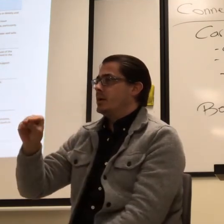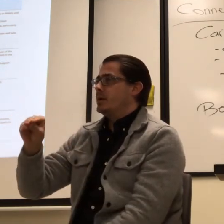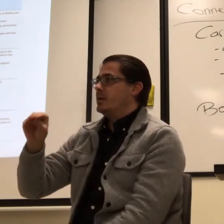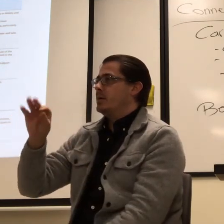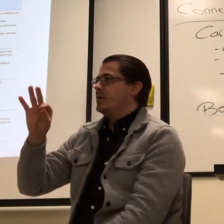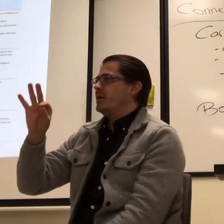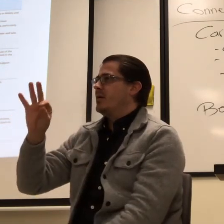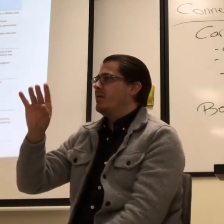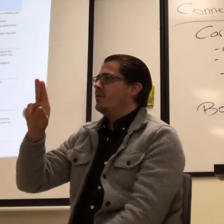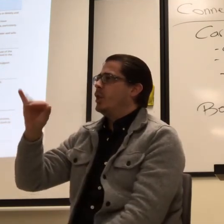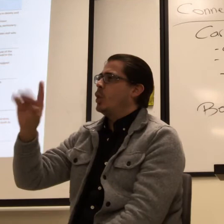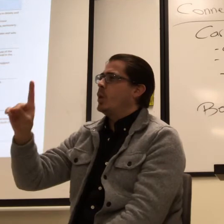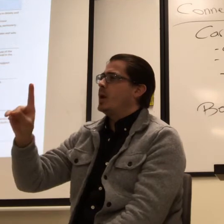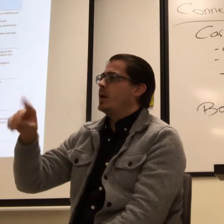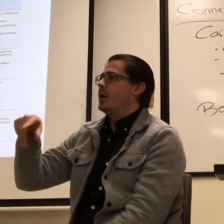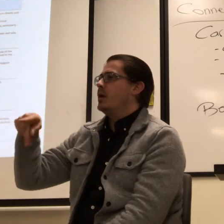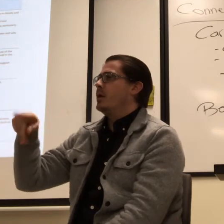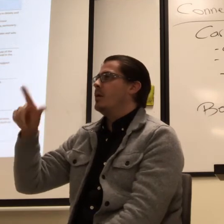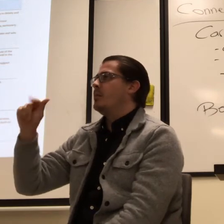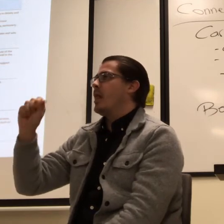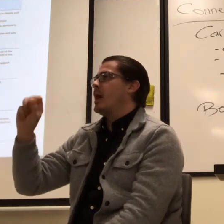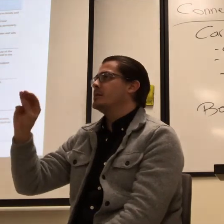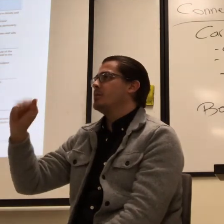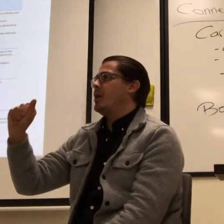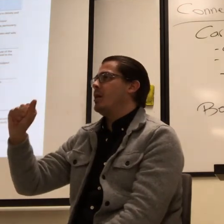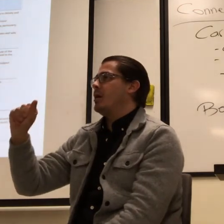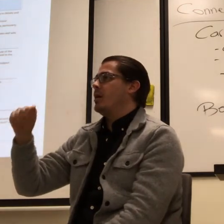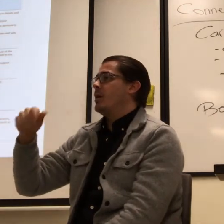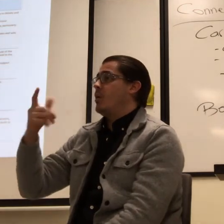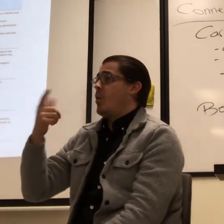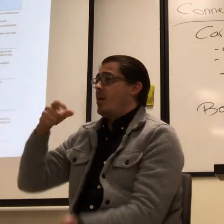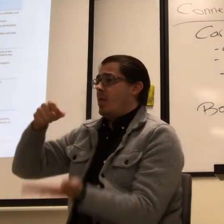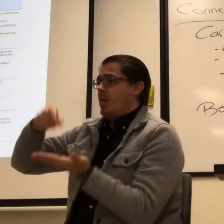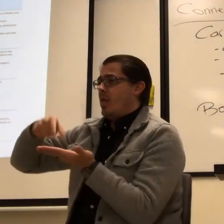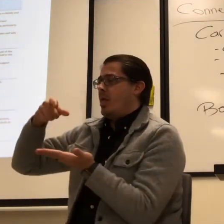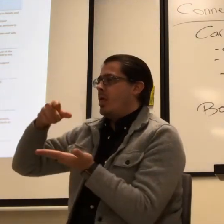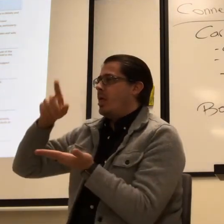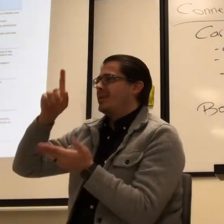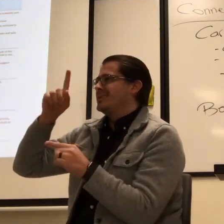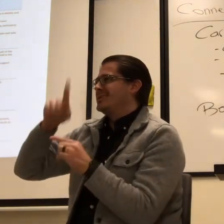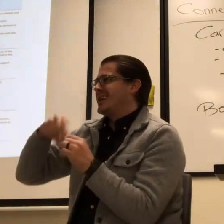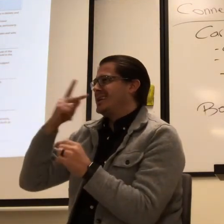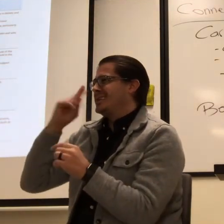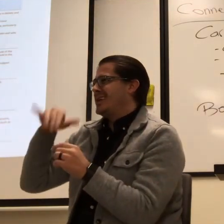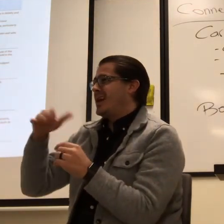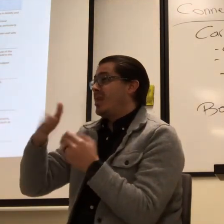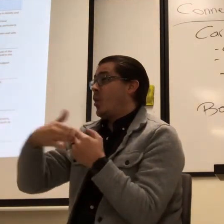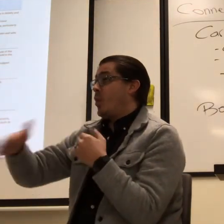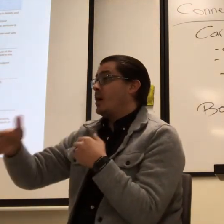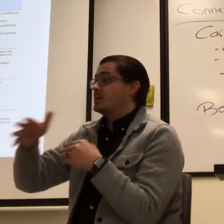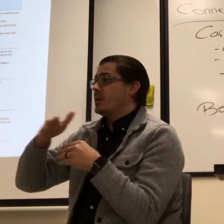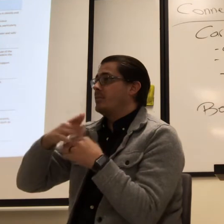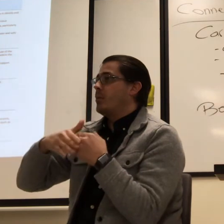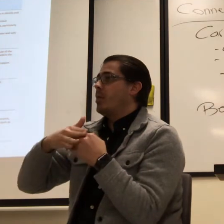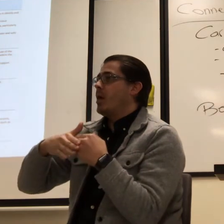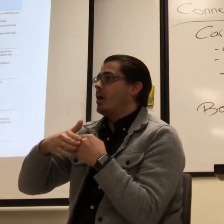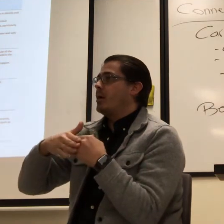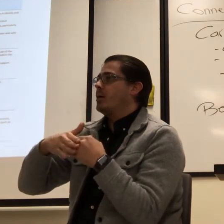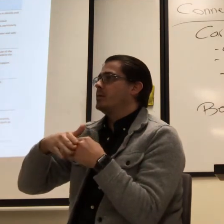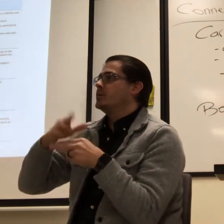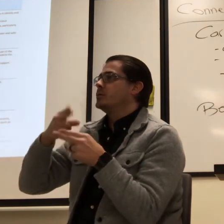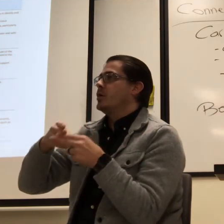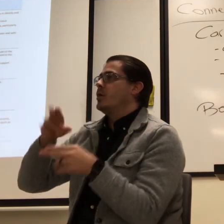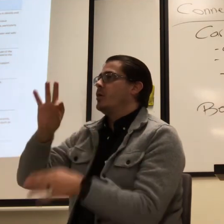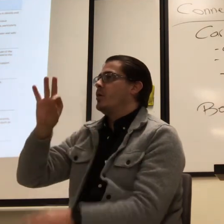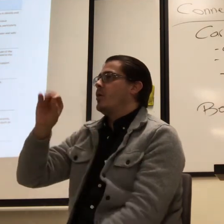fluid or plasma. In a drop of blood on a slide, you really can't see that. The rest of blood are the what are called